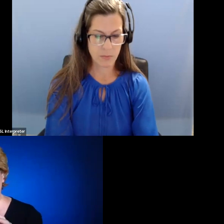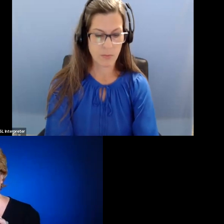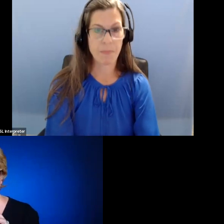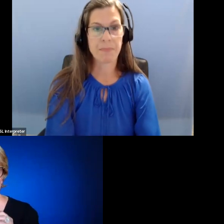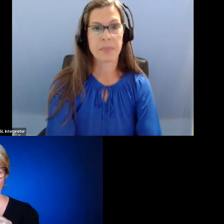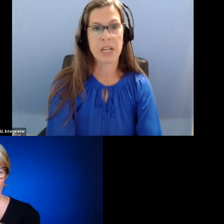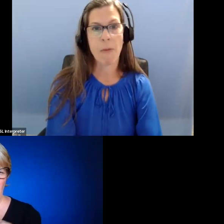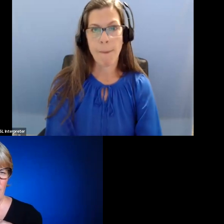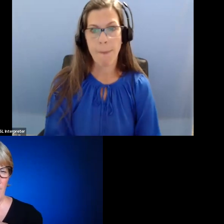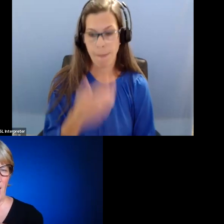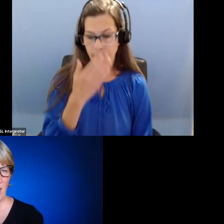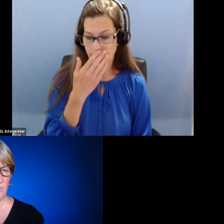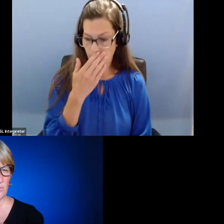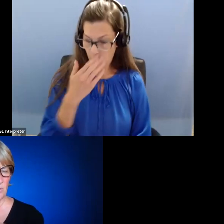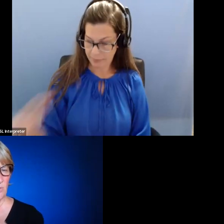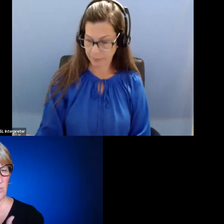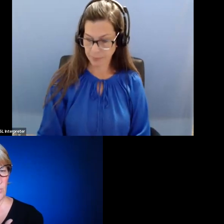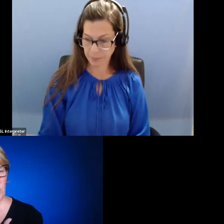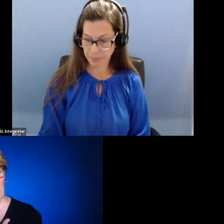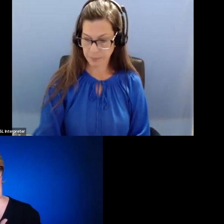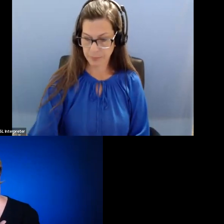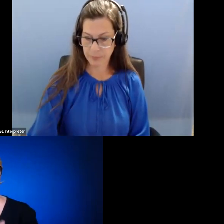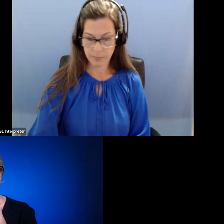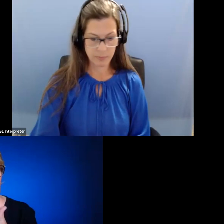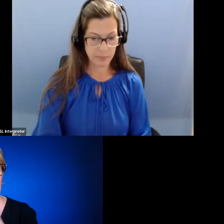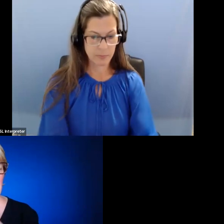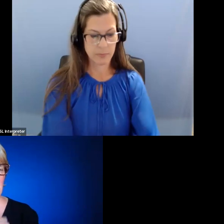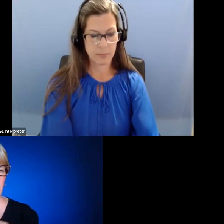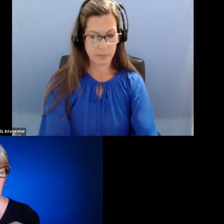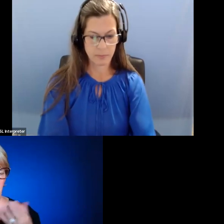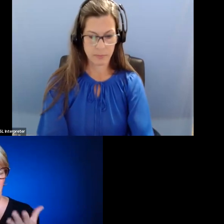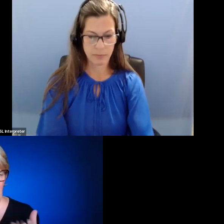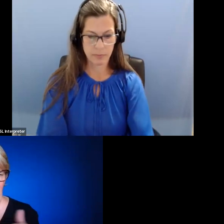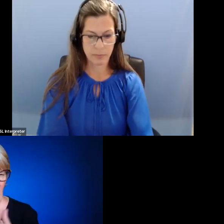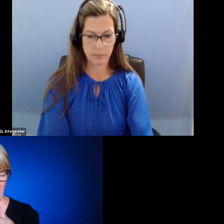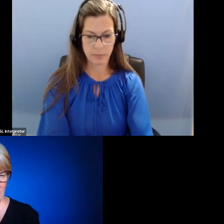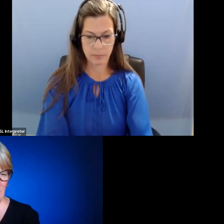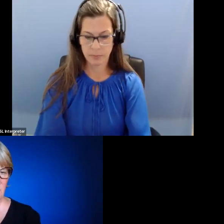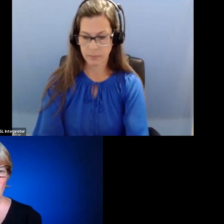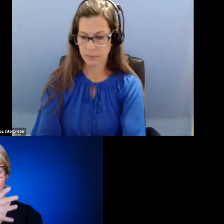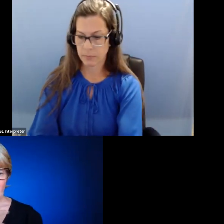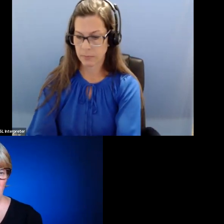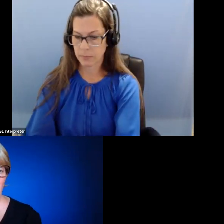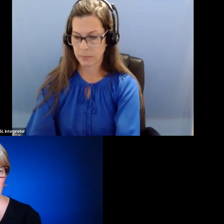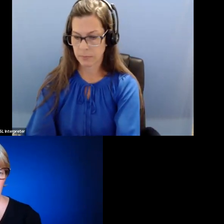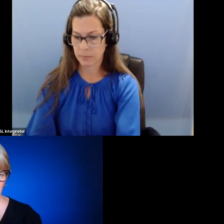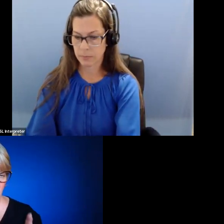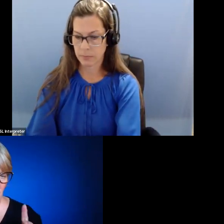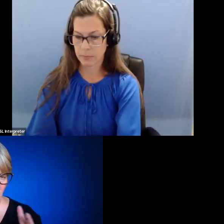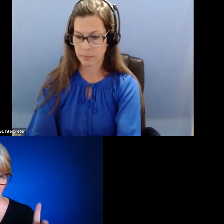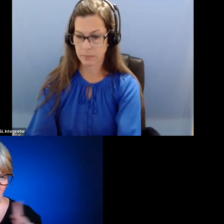about the resources or provisions supporting access for rural and agricultural populations. So Senator